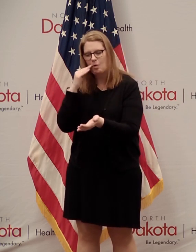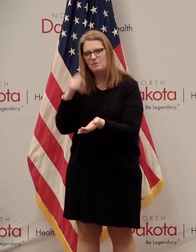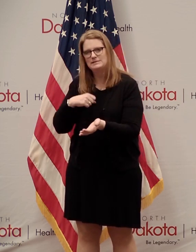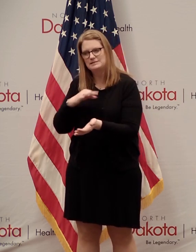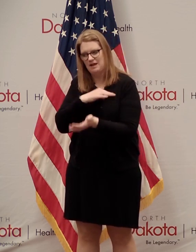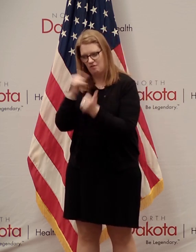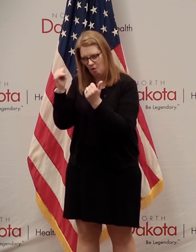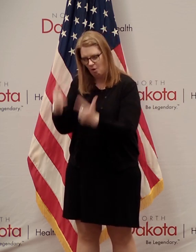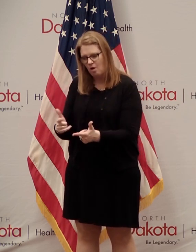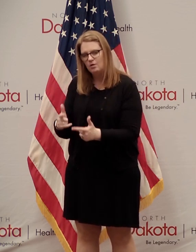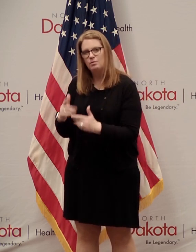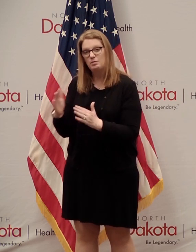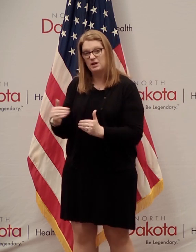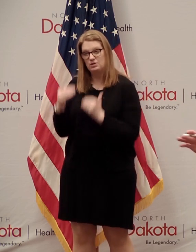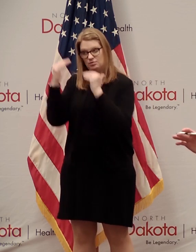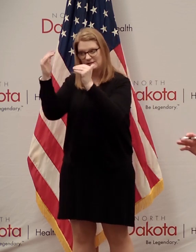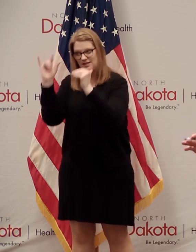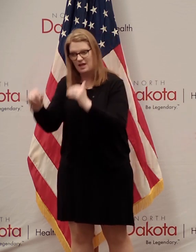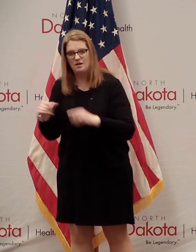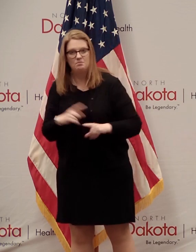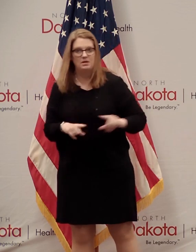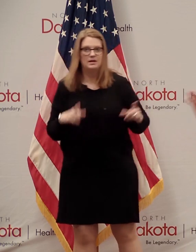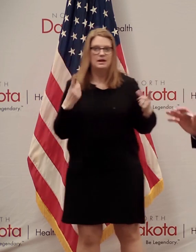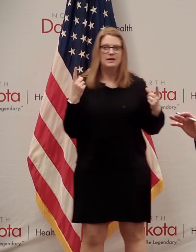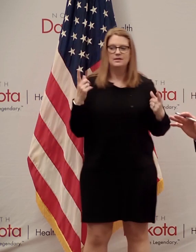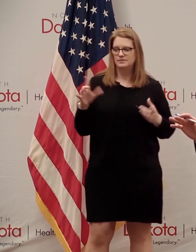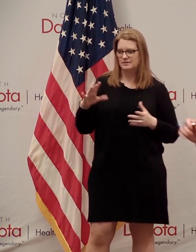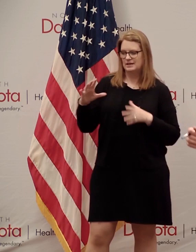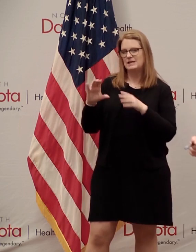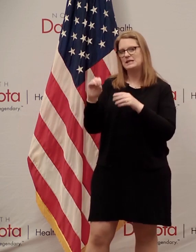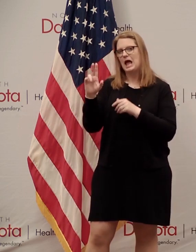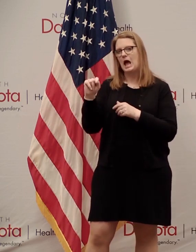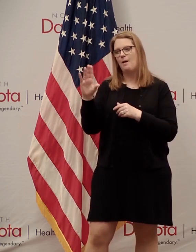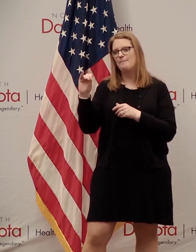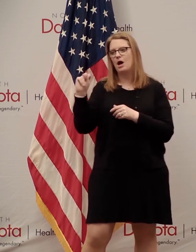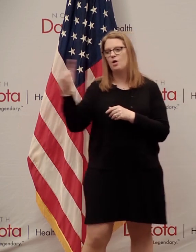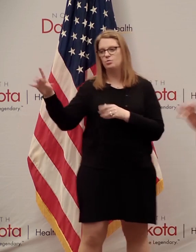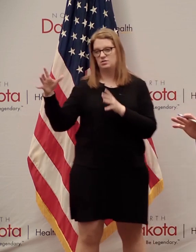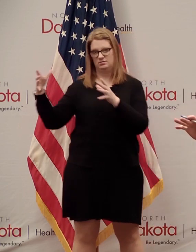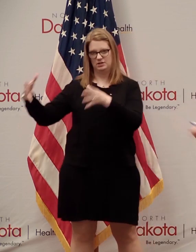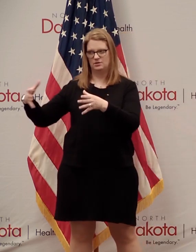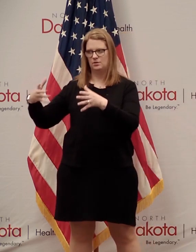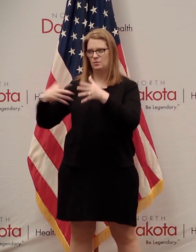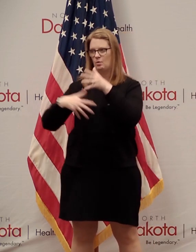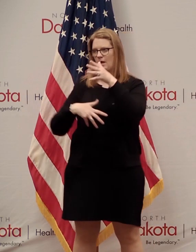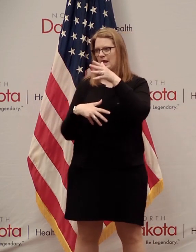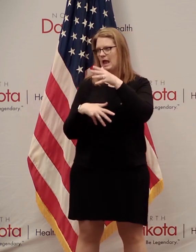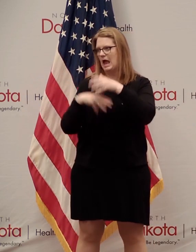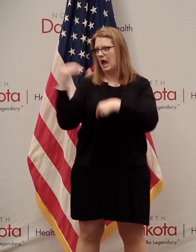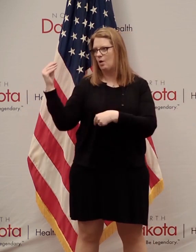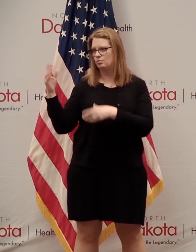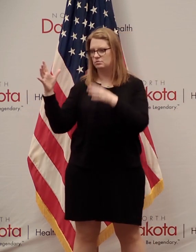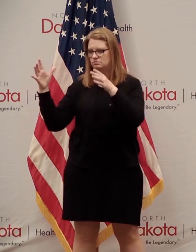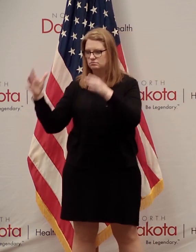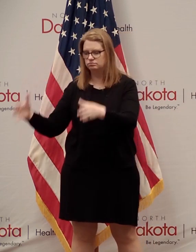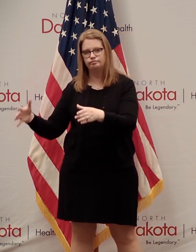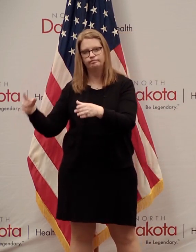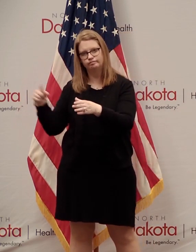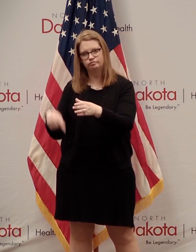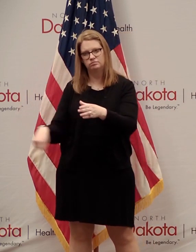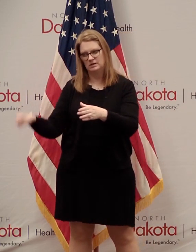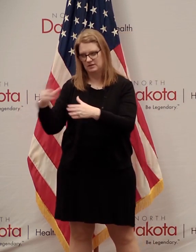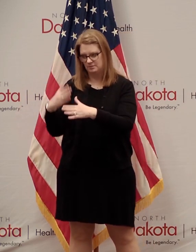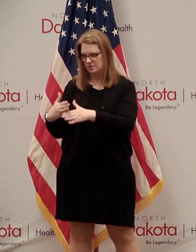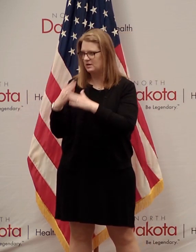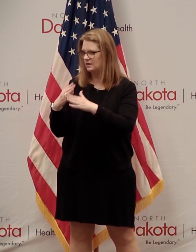we're going to be doing more of that. But if you're we'll call that outbound, where we're going out and making sure that we're